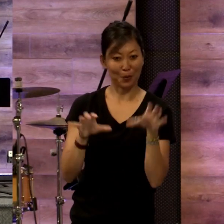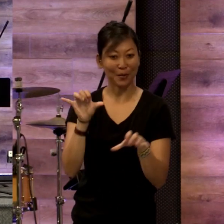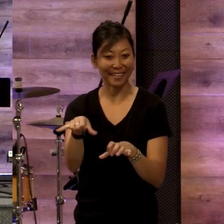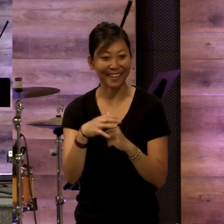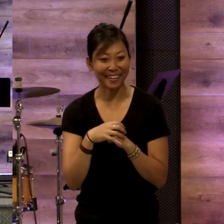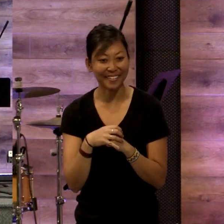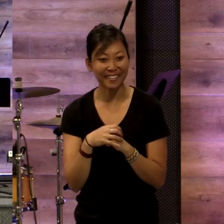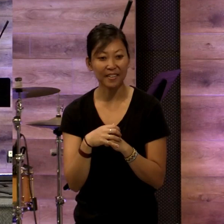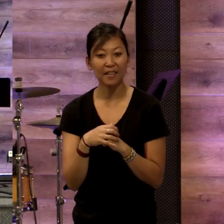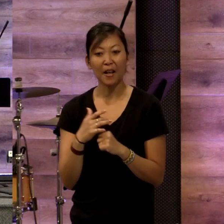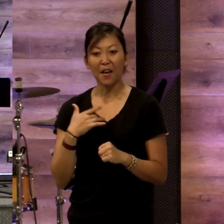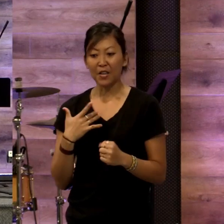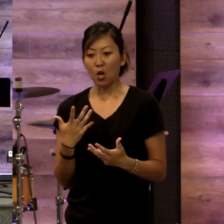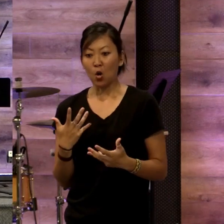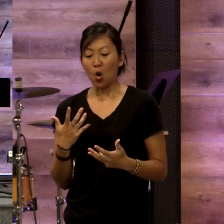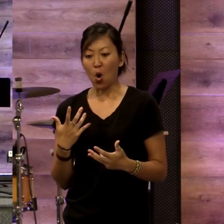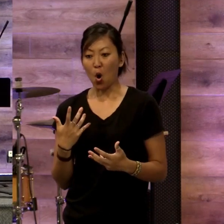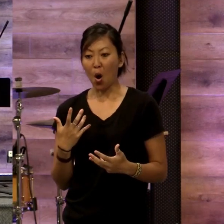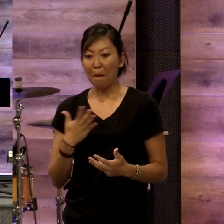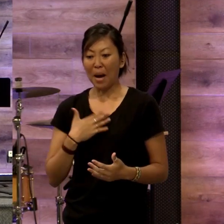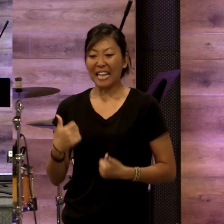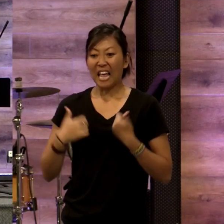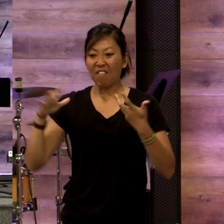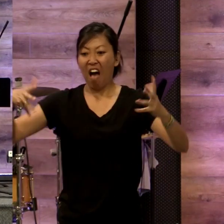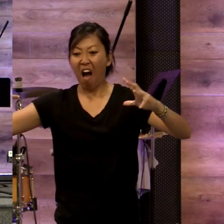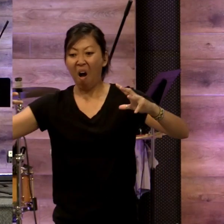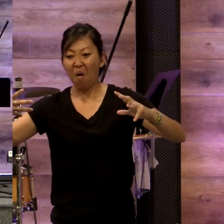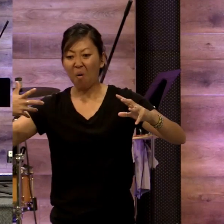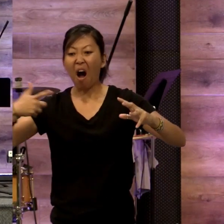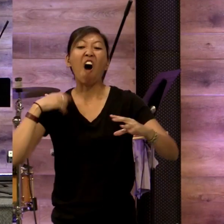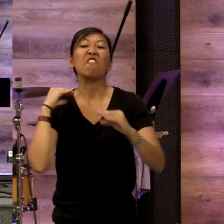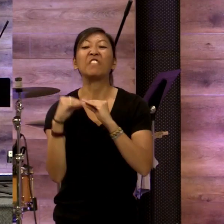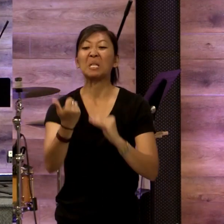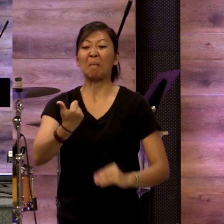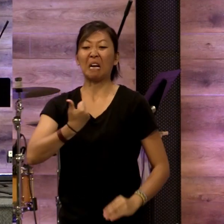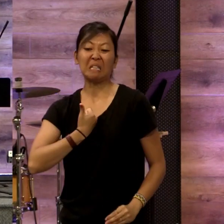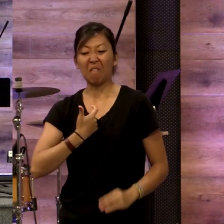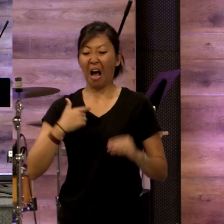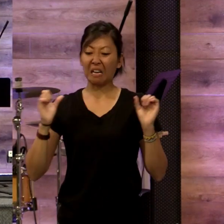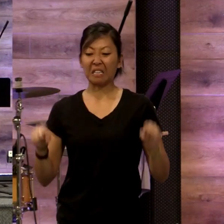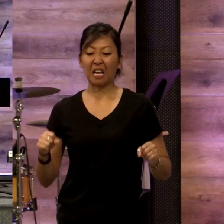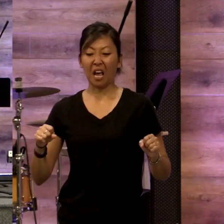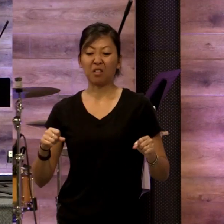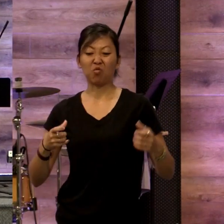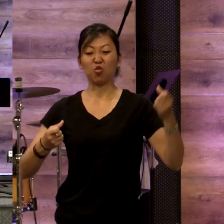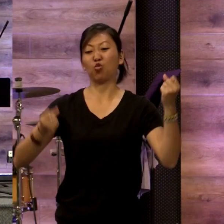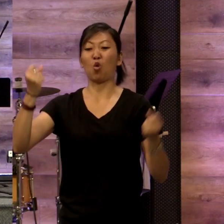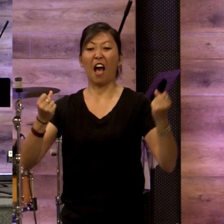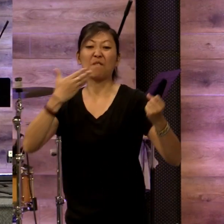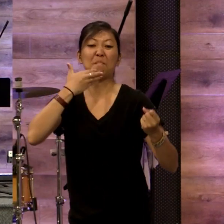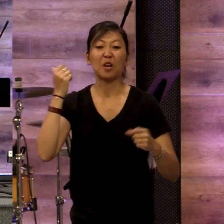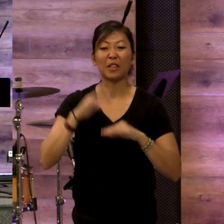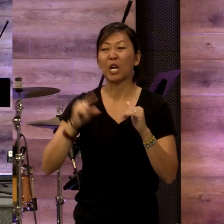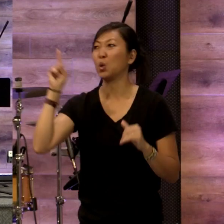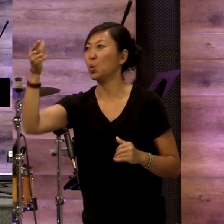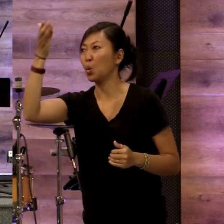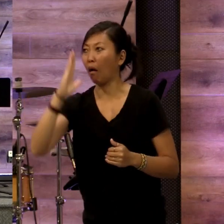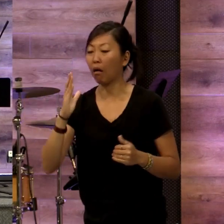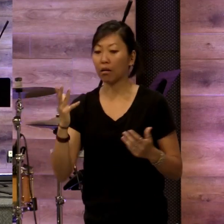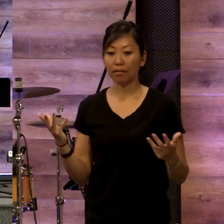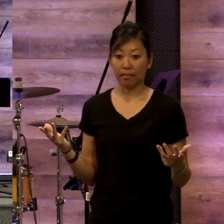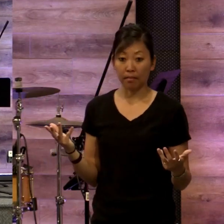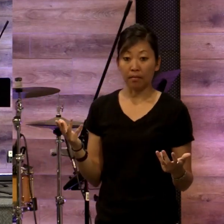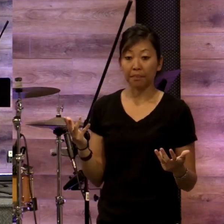To seize the steering wheel rather than entrust yourself to the Lord, who knows and guides you. There are times in your